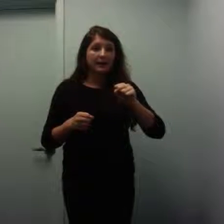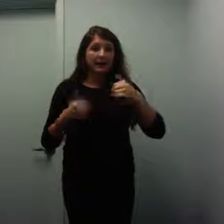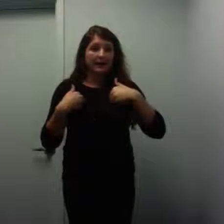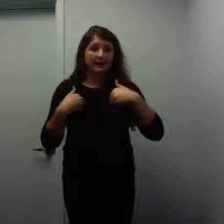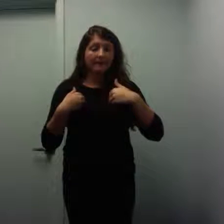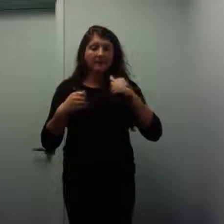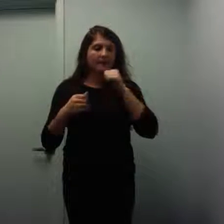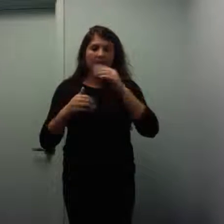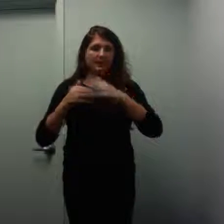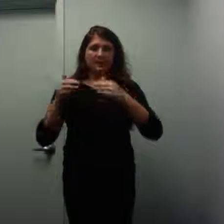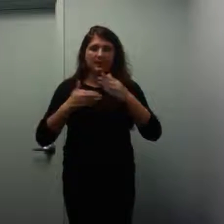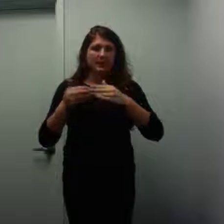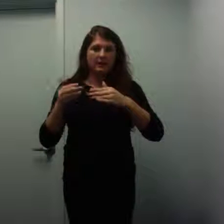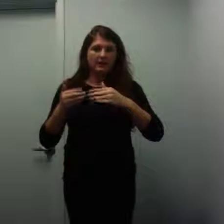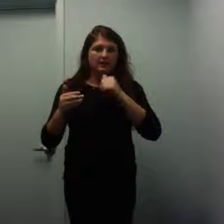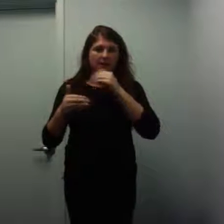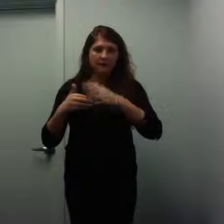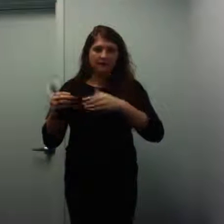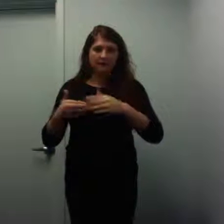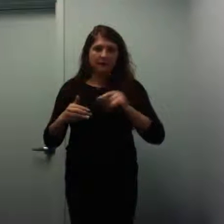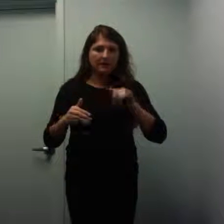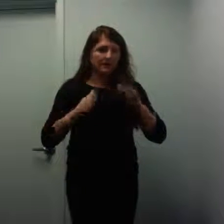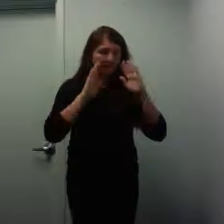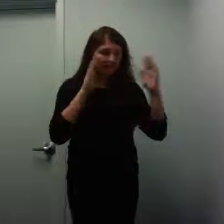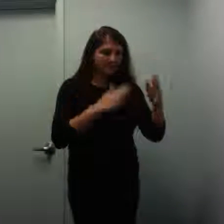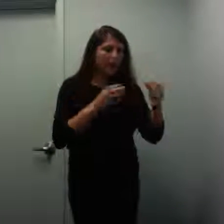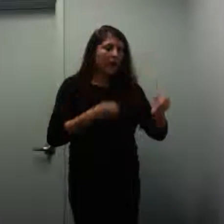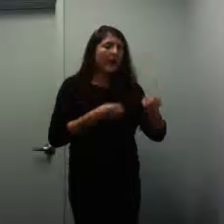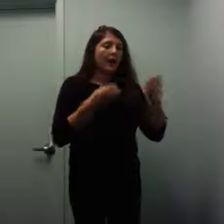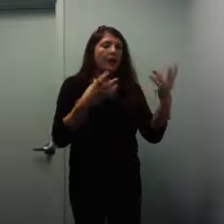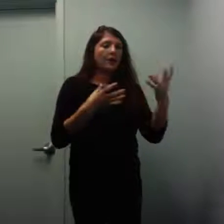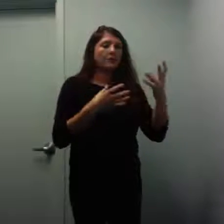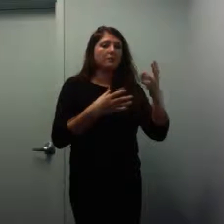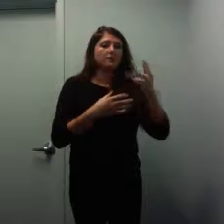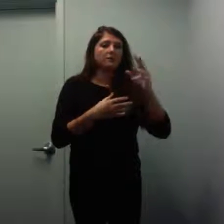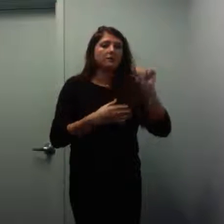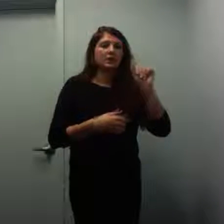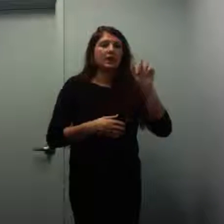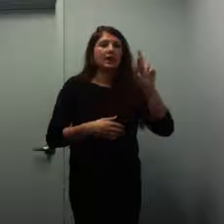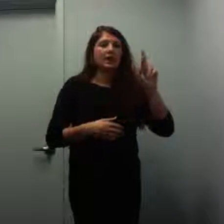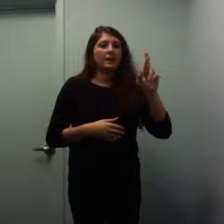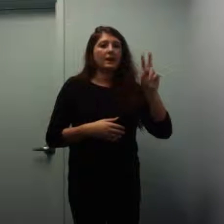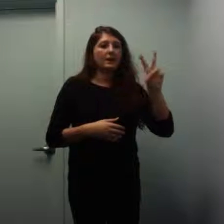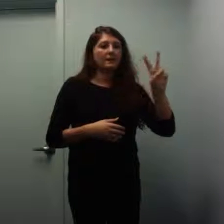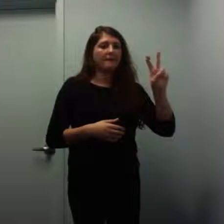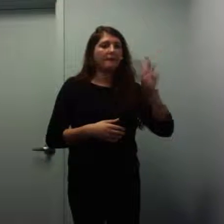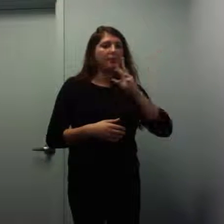But just at that point, how much moisture or water vapor is currently trapped in the atmosphere. That's absolute humidity.